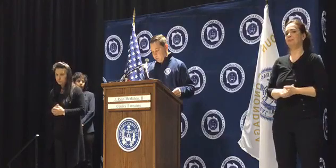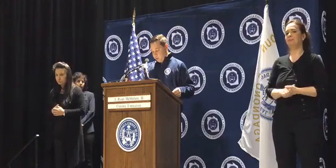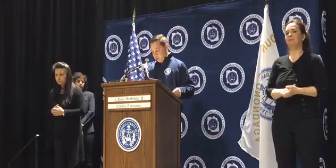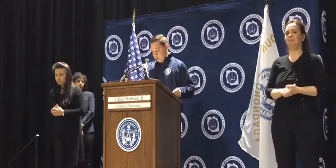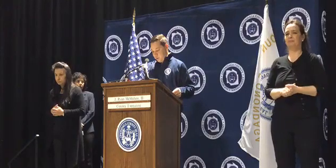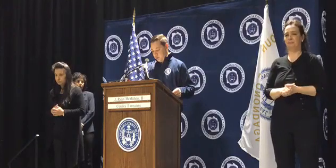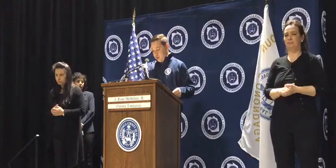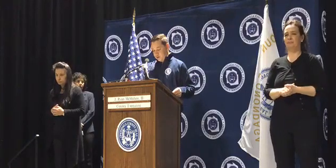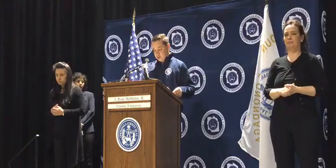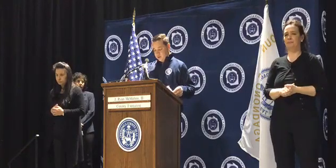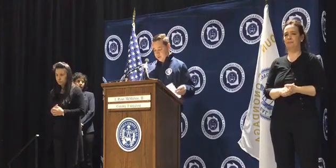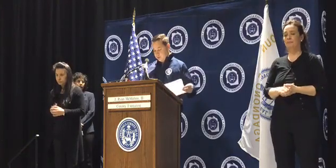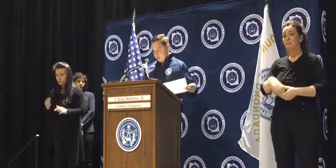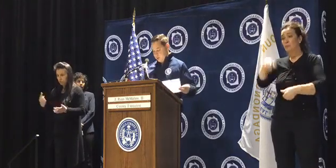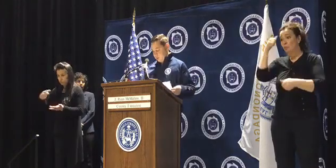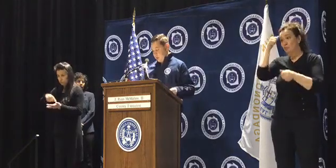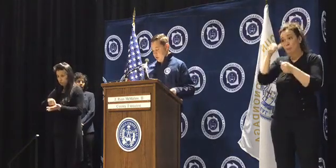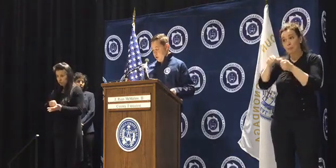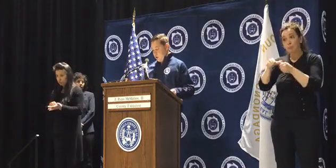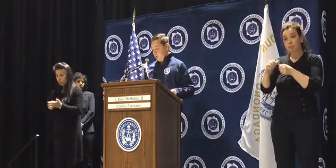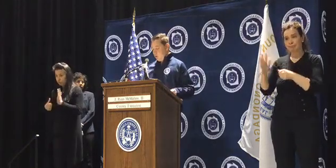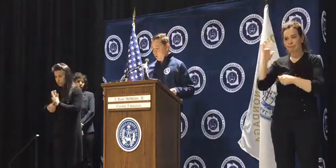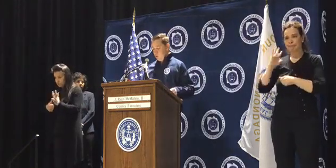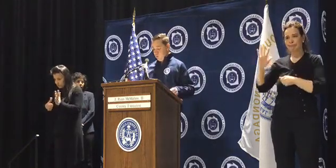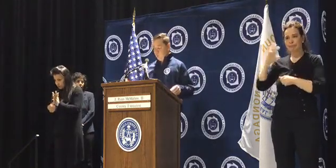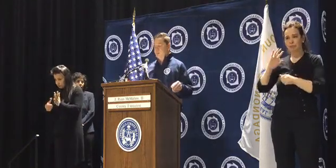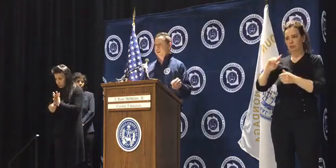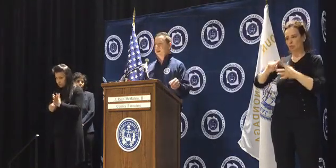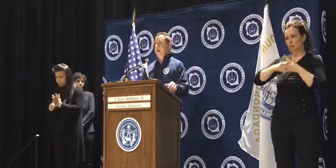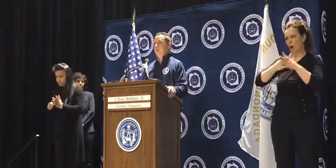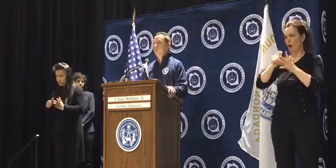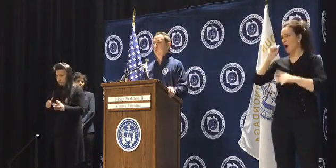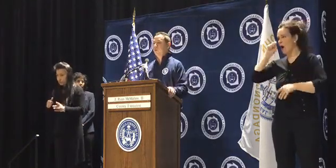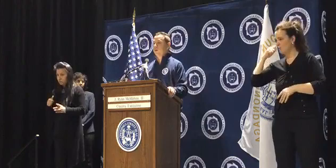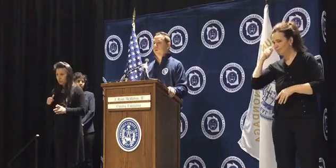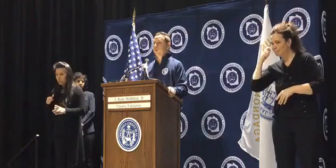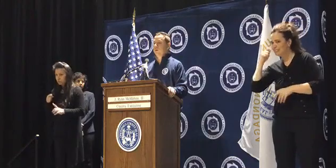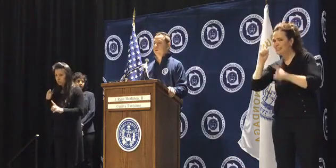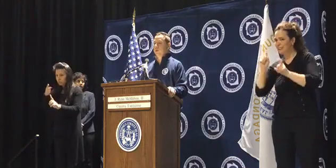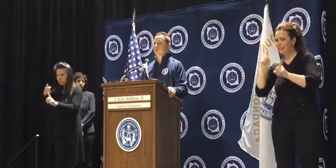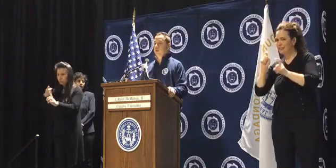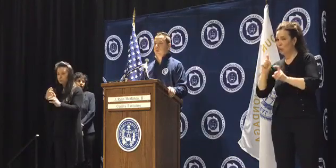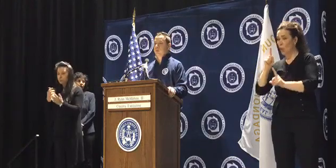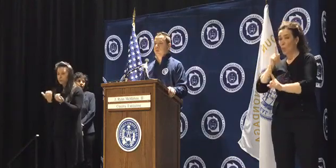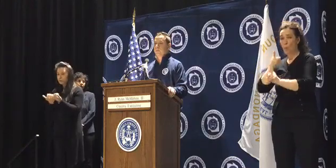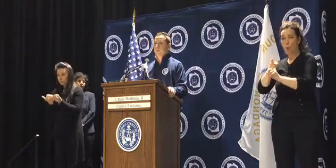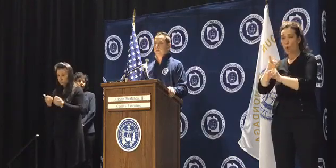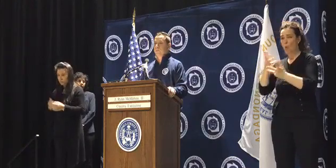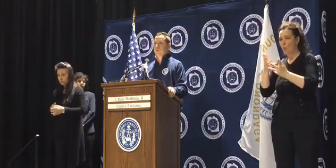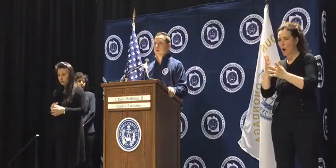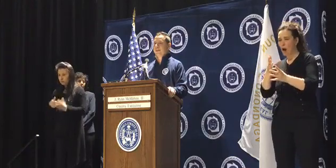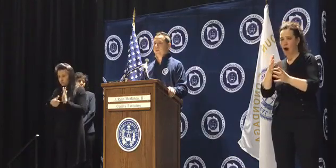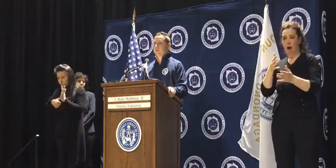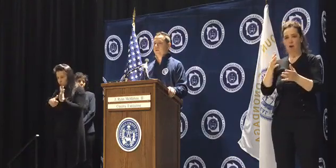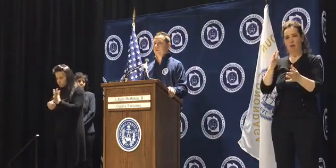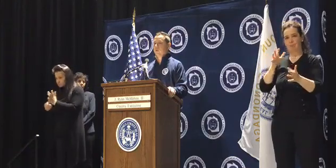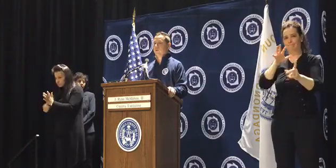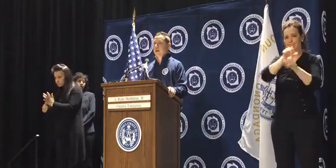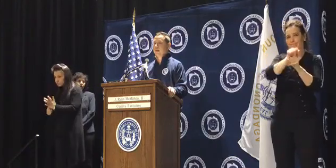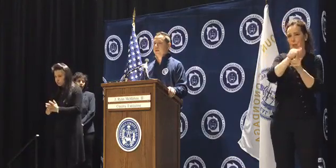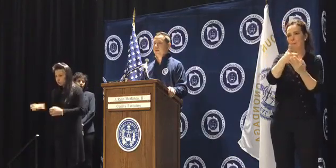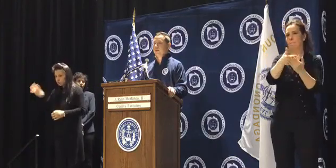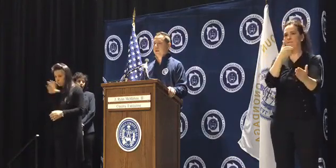Remember, when we started this triage testing site, our goal was to get every person in this community who has symptoms